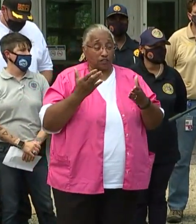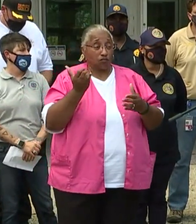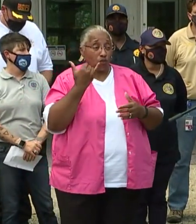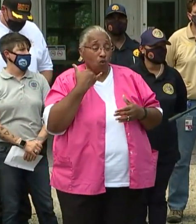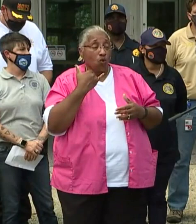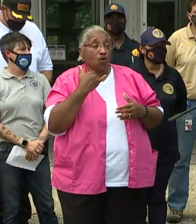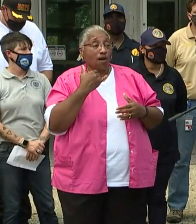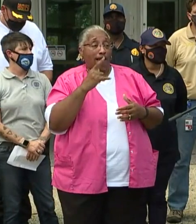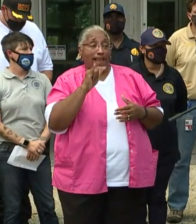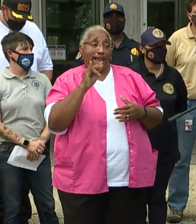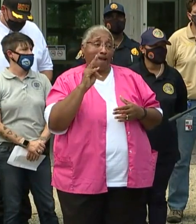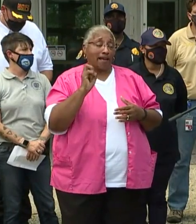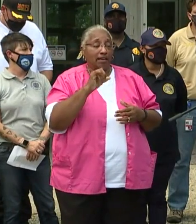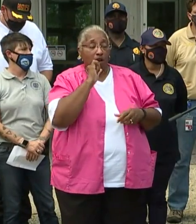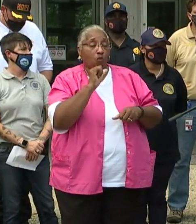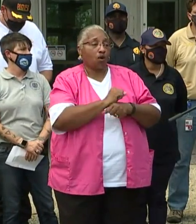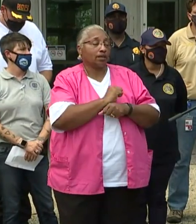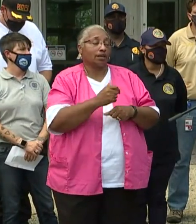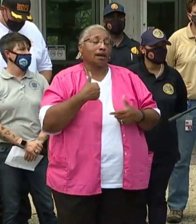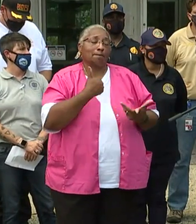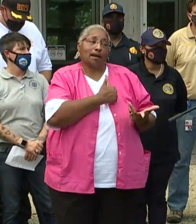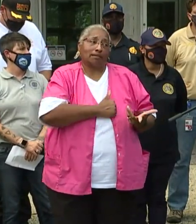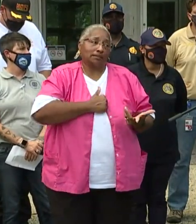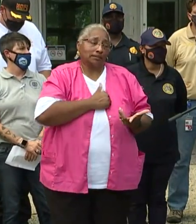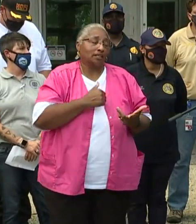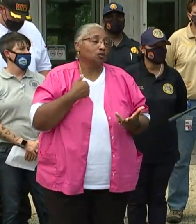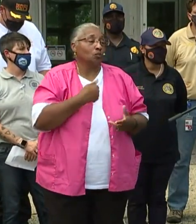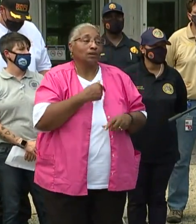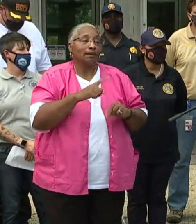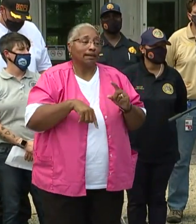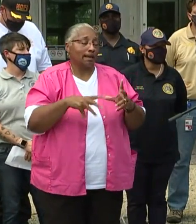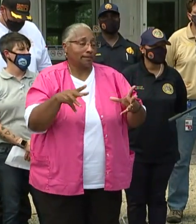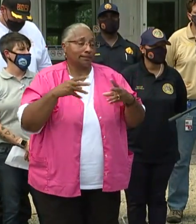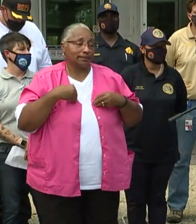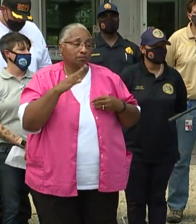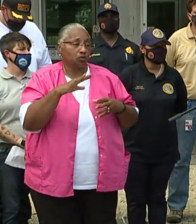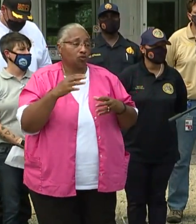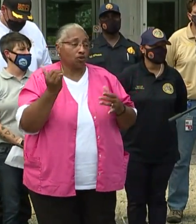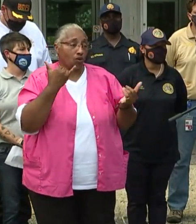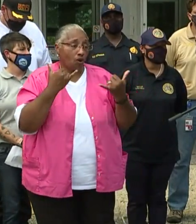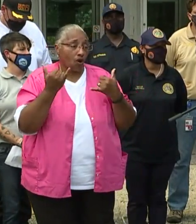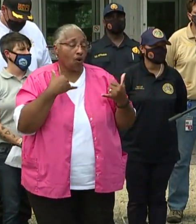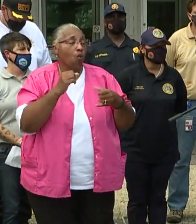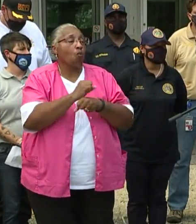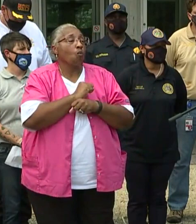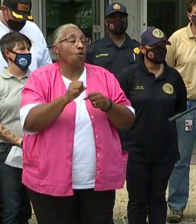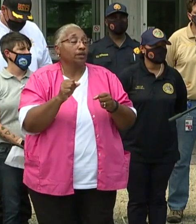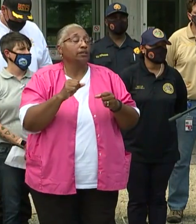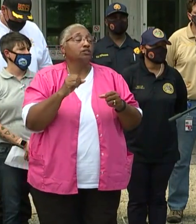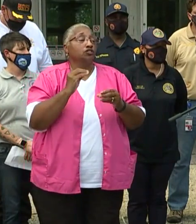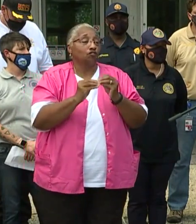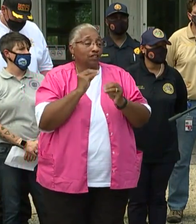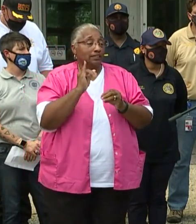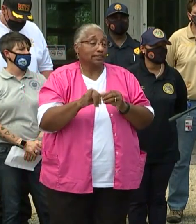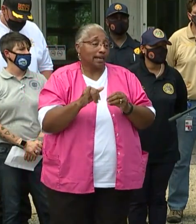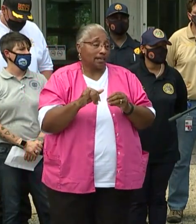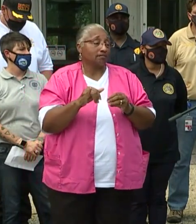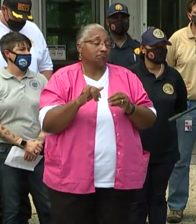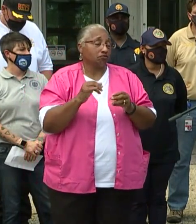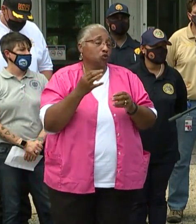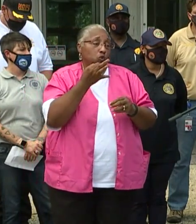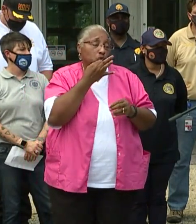apologize in advance to our customers. We are not able to take your calls. We're working very hard on fixing that issue as soon as we can, so we